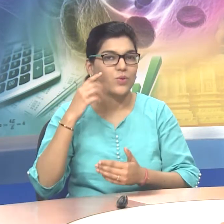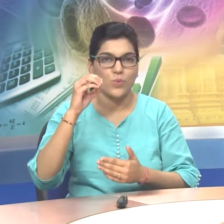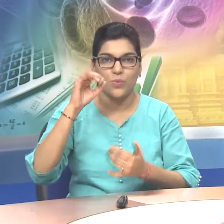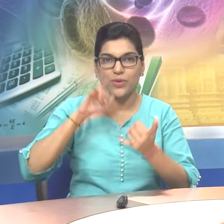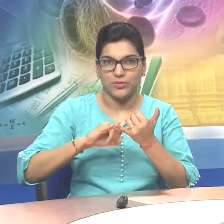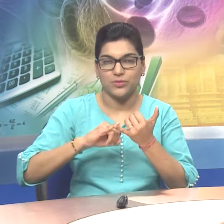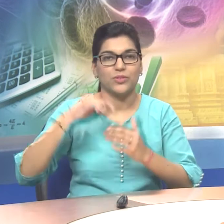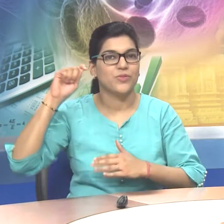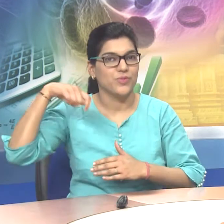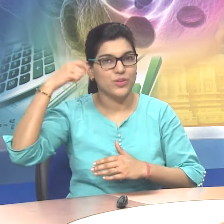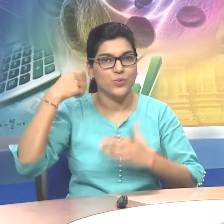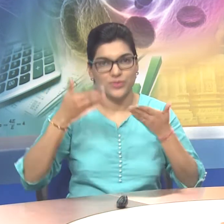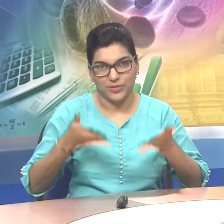welcome to NIOS.